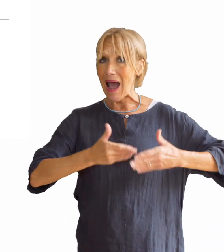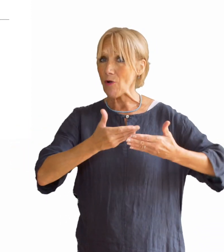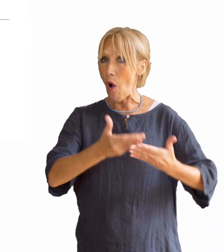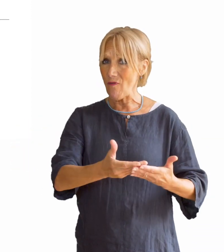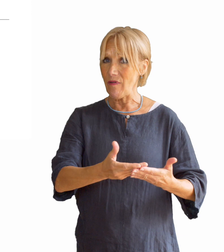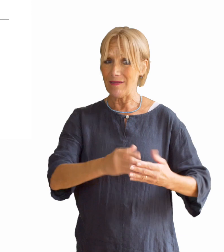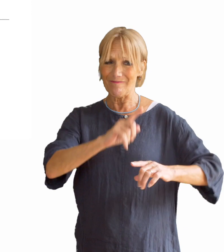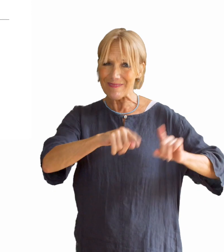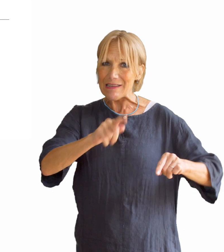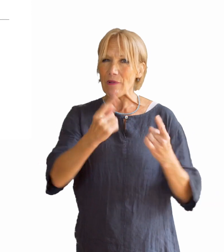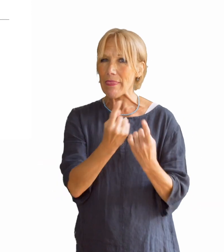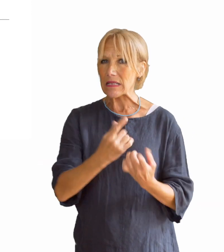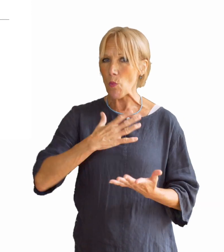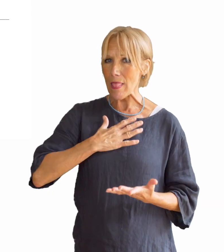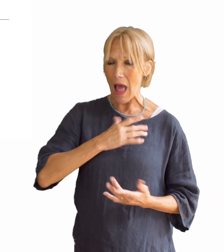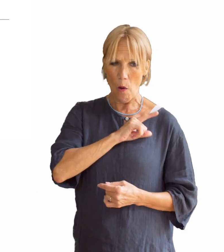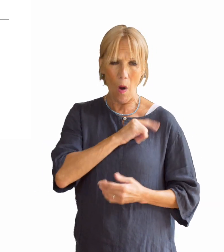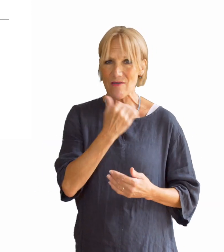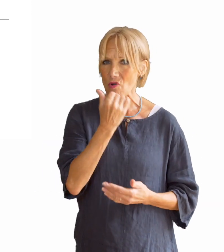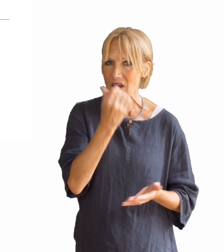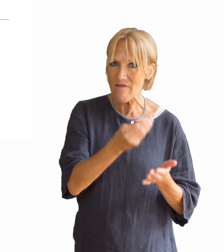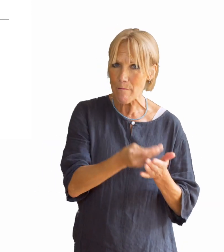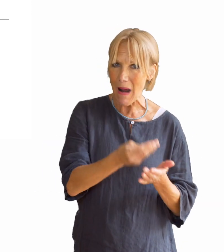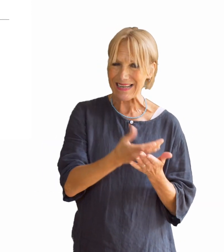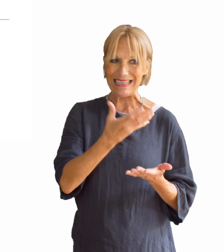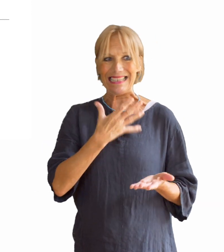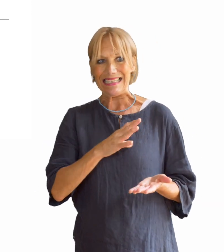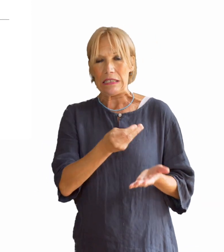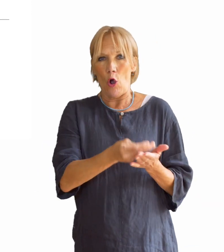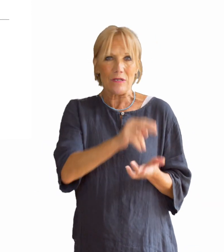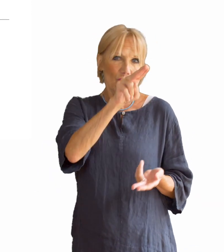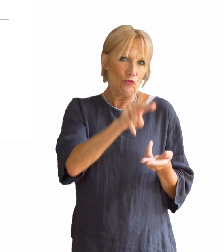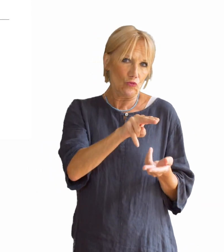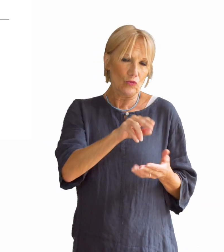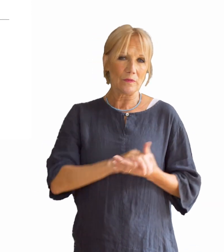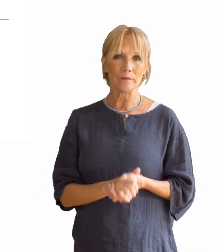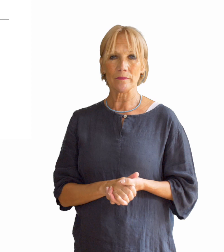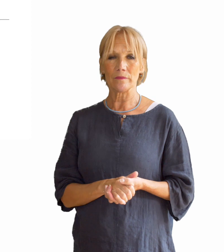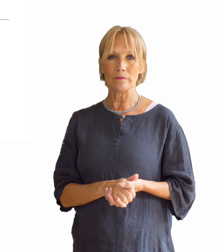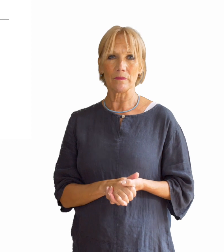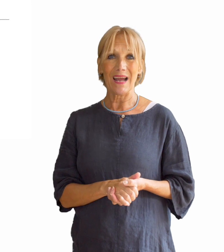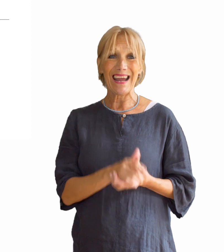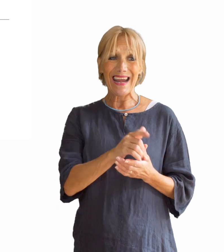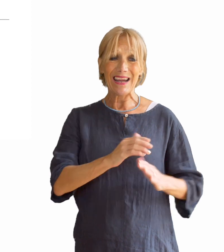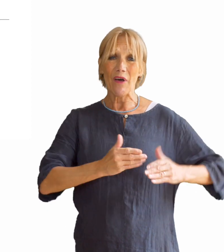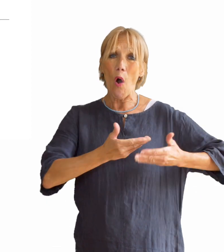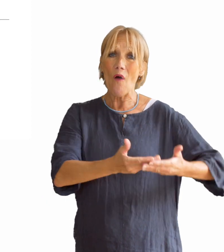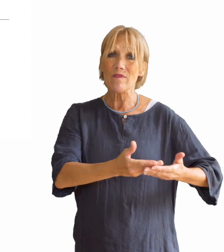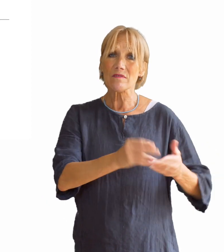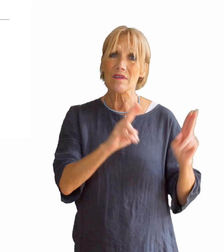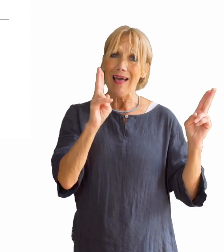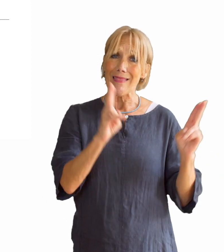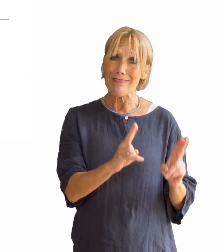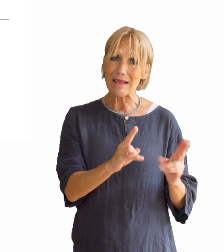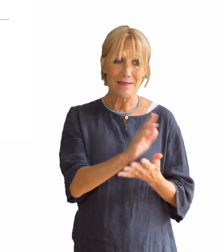A meeting centre may not be able to offer the range of provision it would like due to limited funds and the desire to keep costs down.